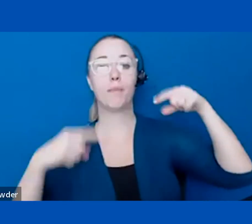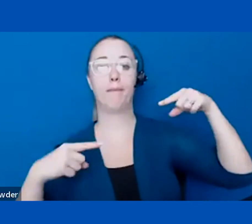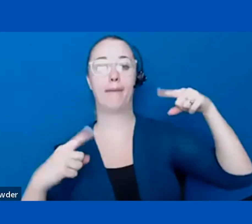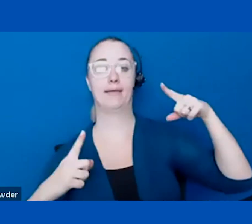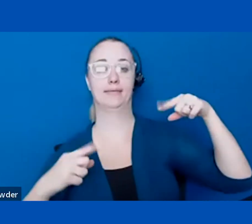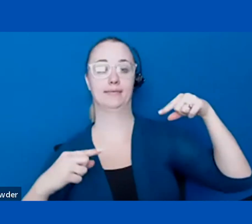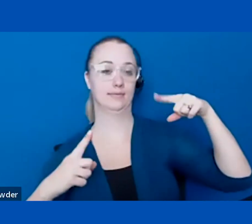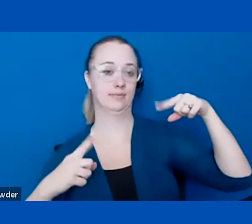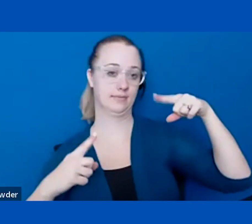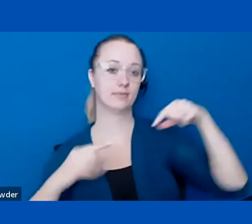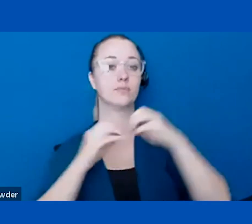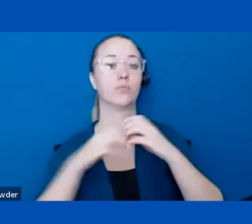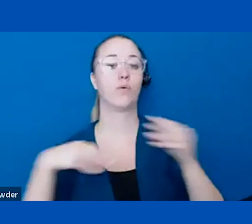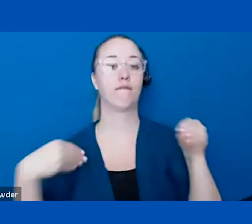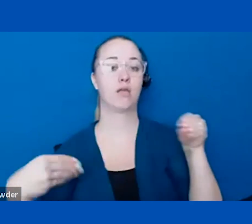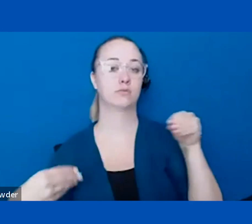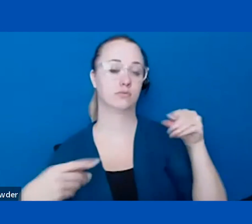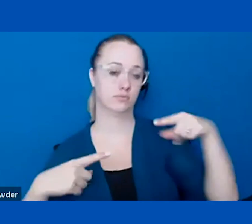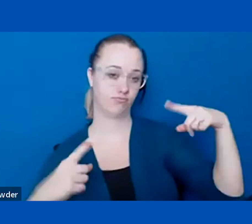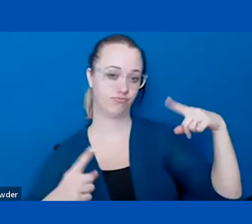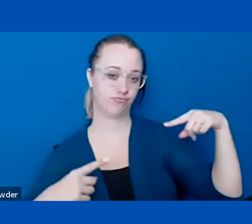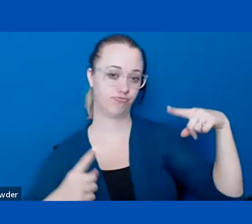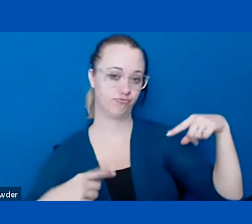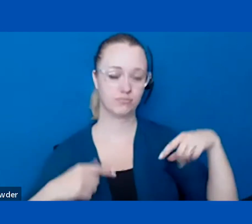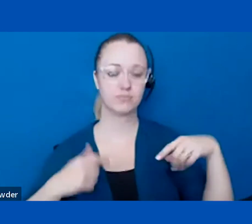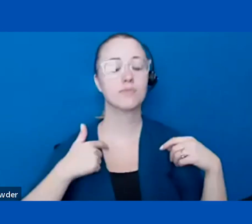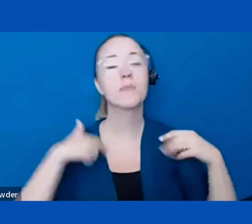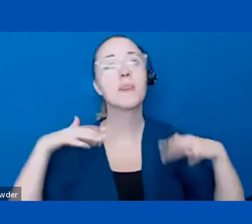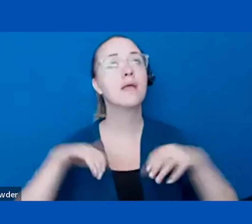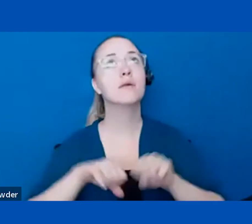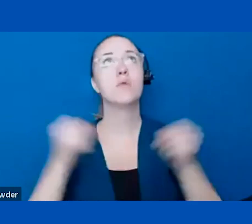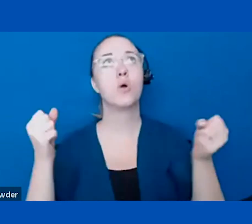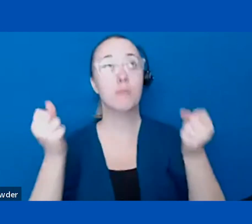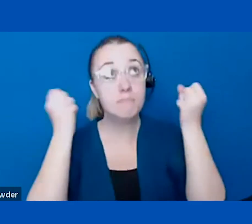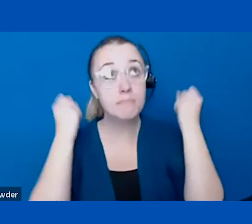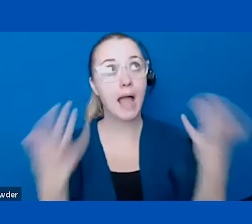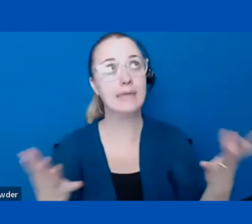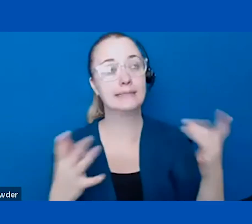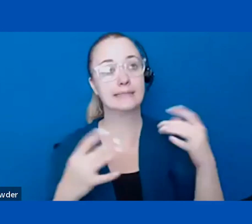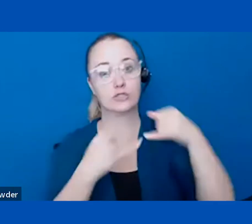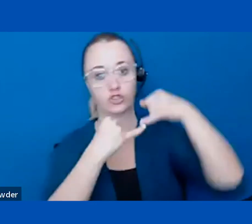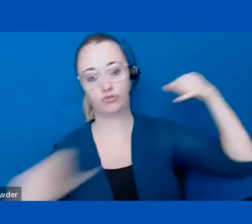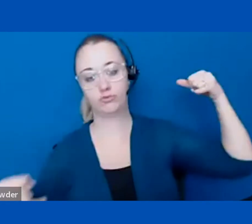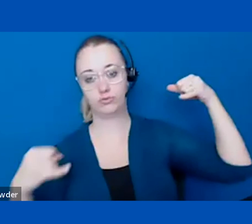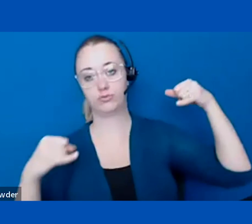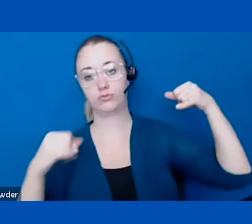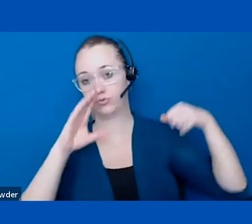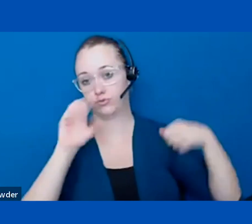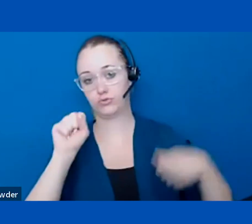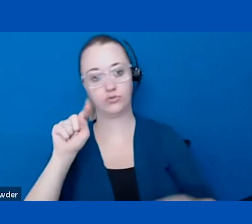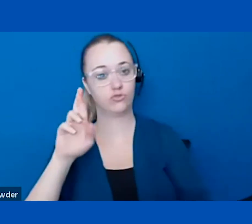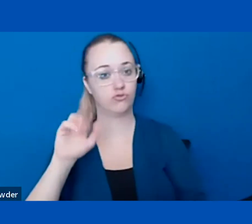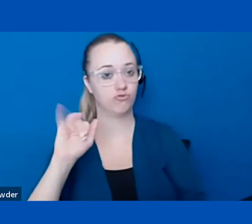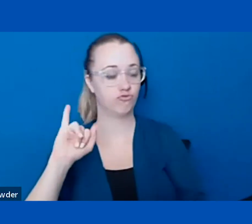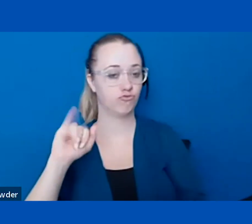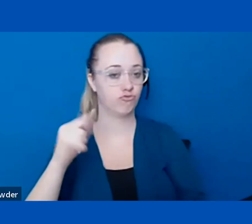I I haven't broken too many straight canes unless they have